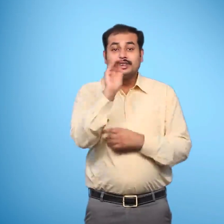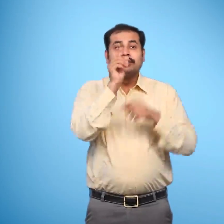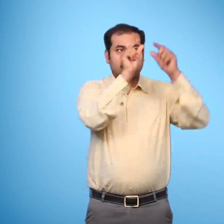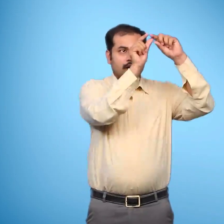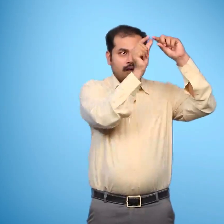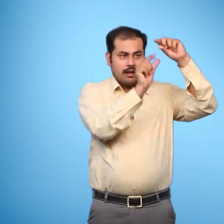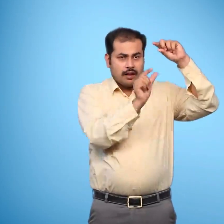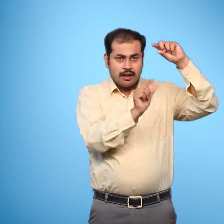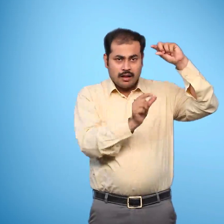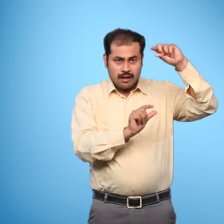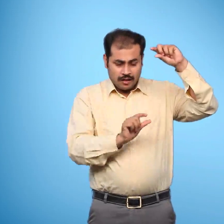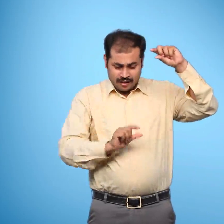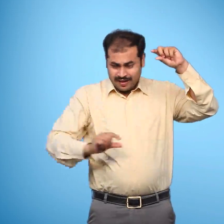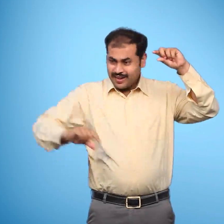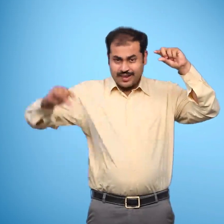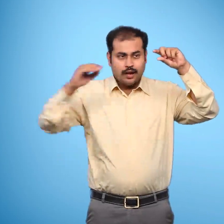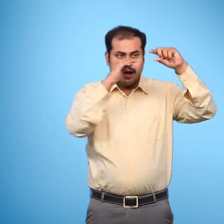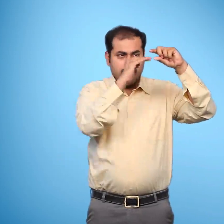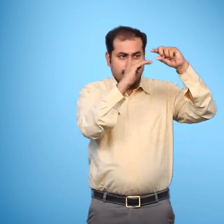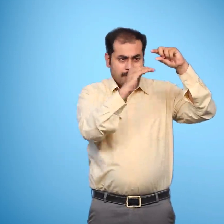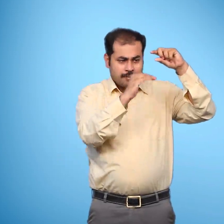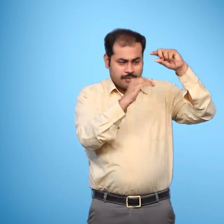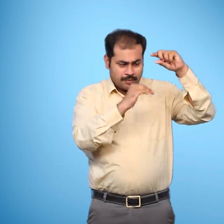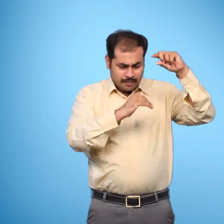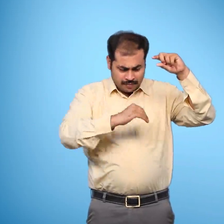His back is divided into small squares